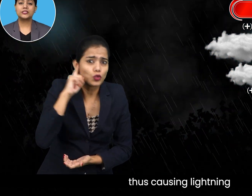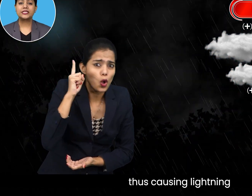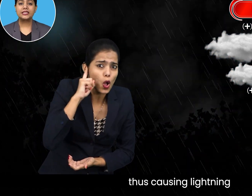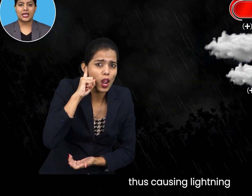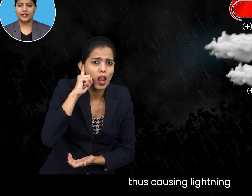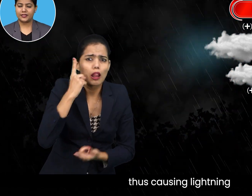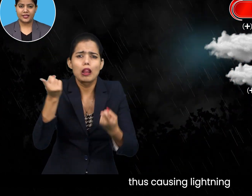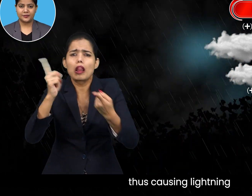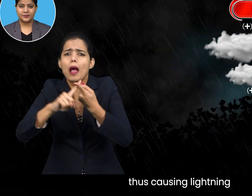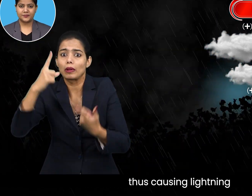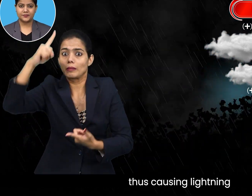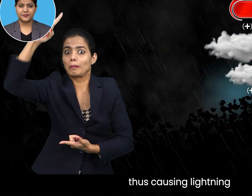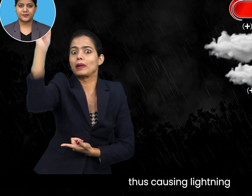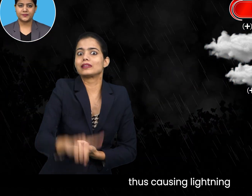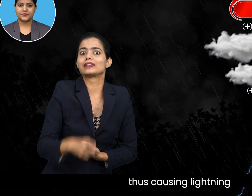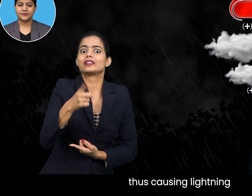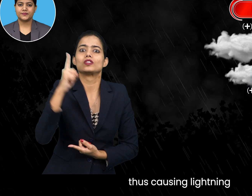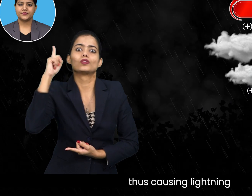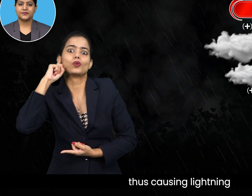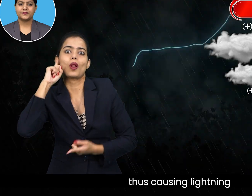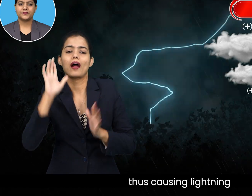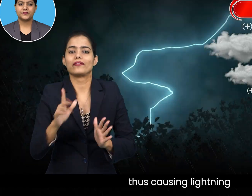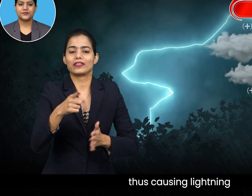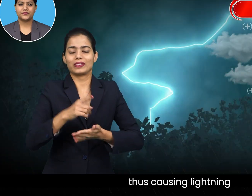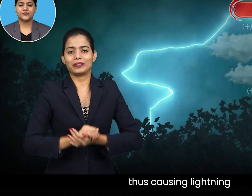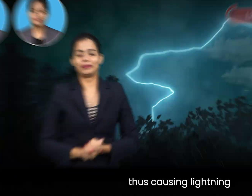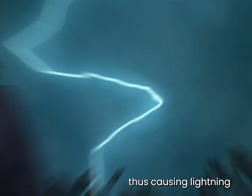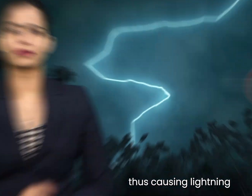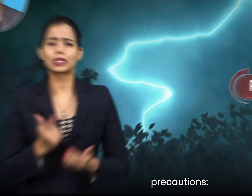thus causing lightning.